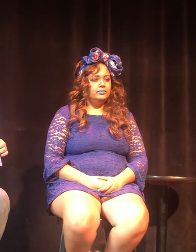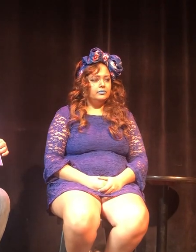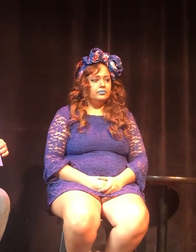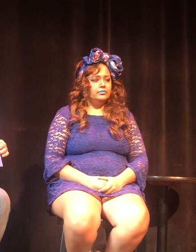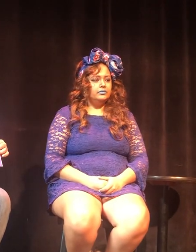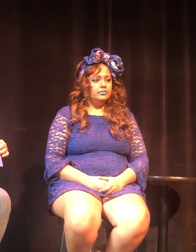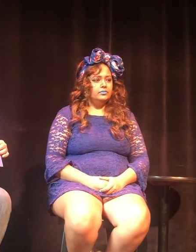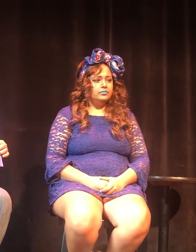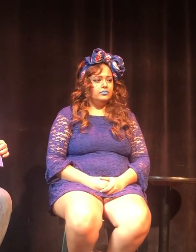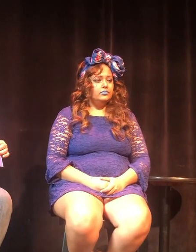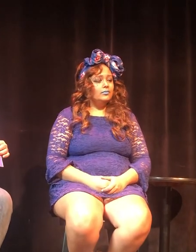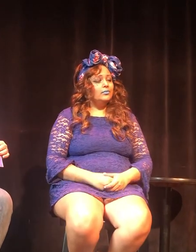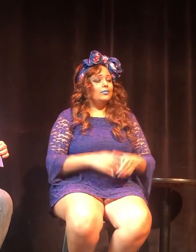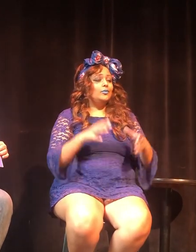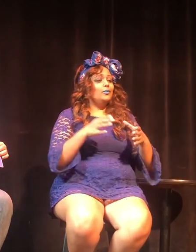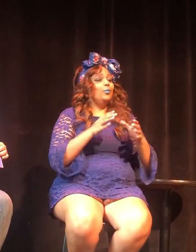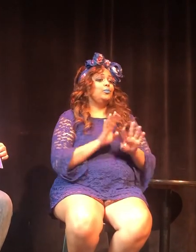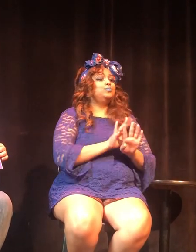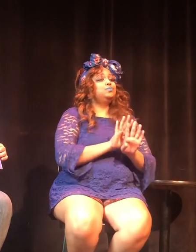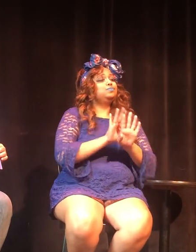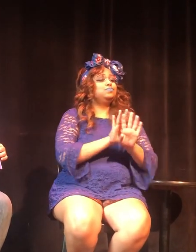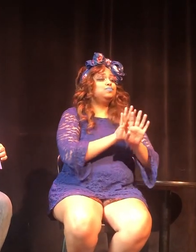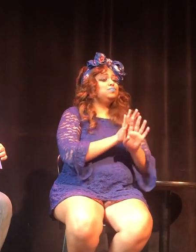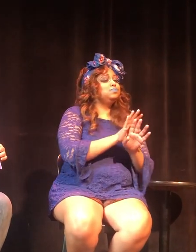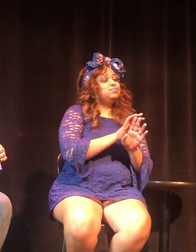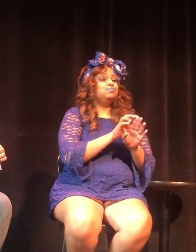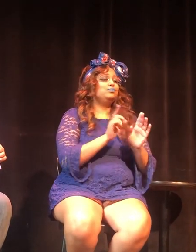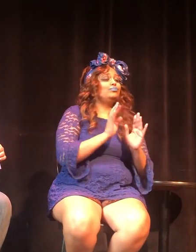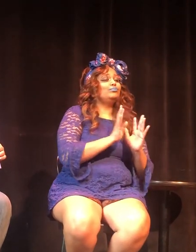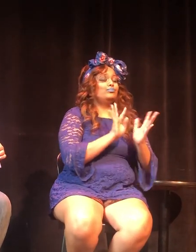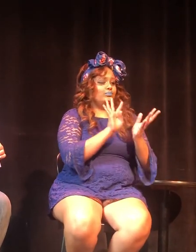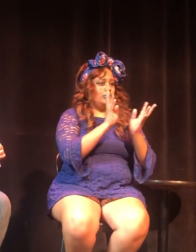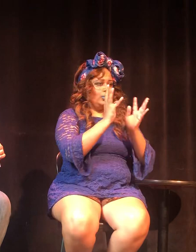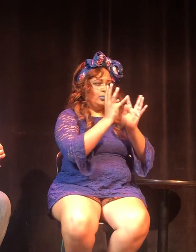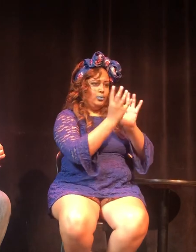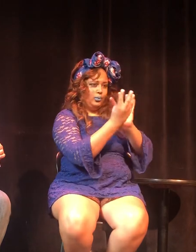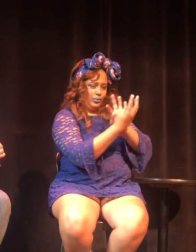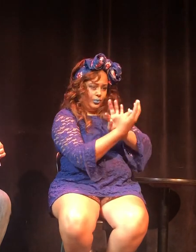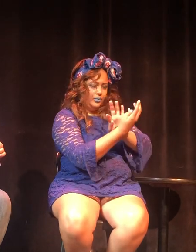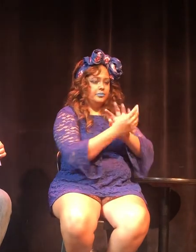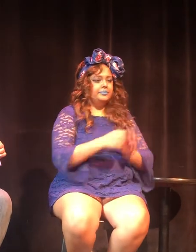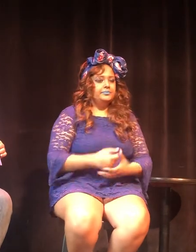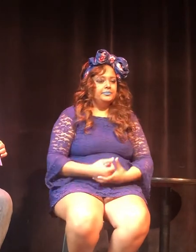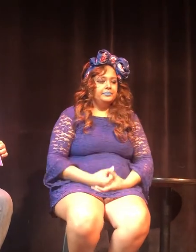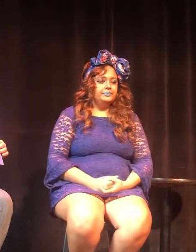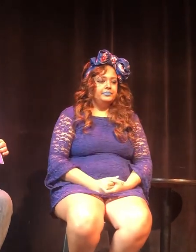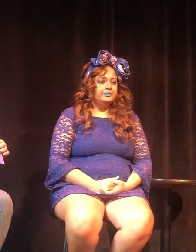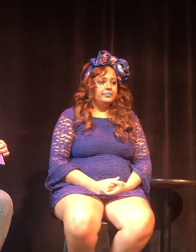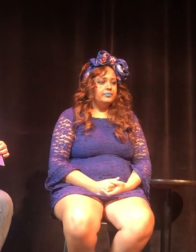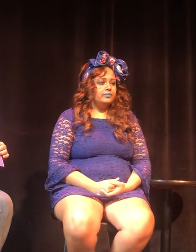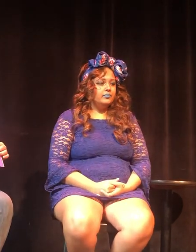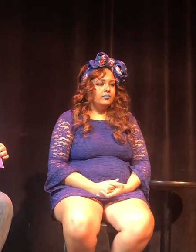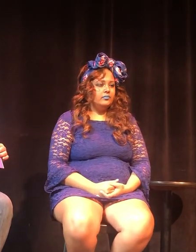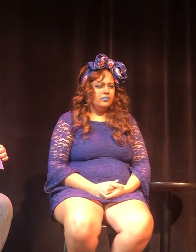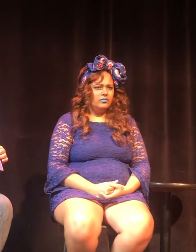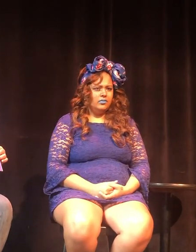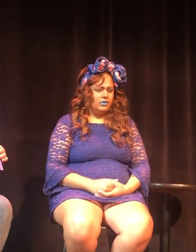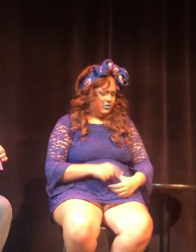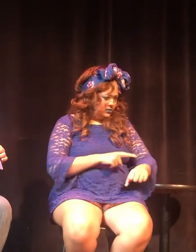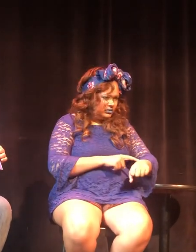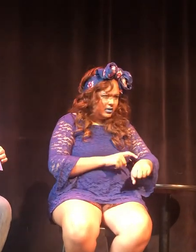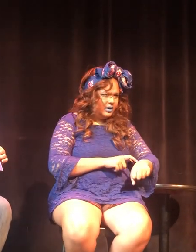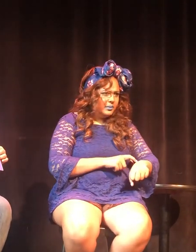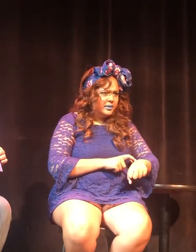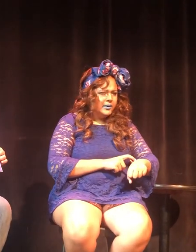The group arrived at the carousel by the exit. Derek checked his watch. Thank you all so,